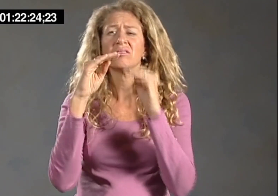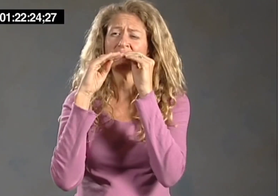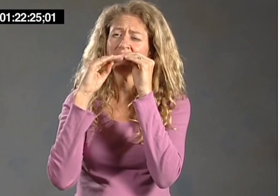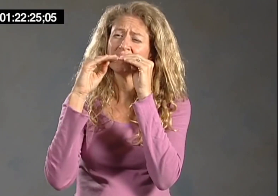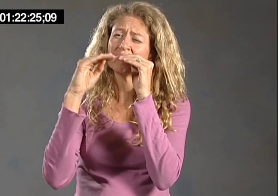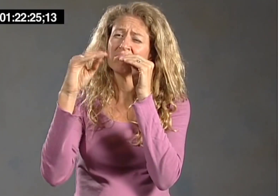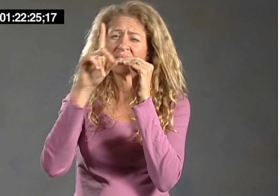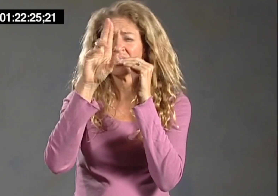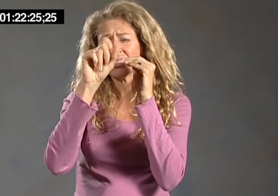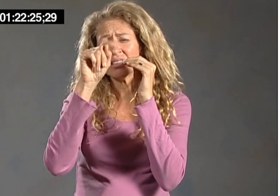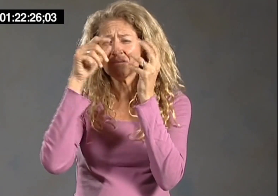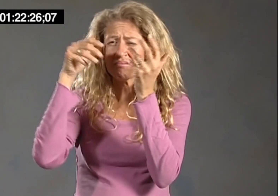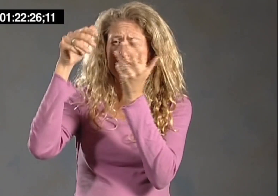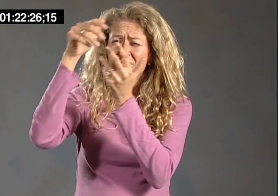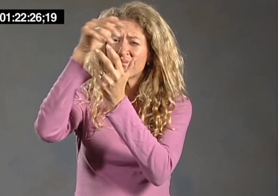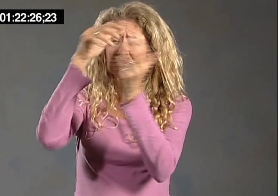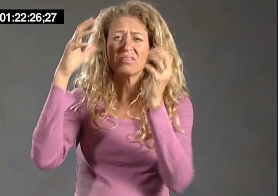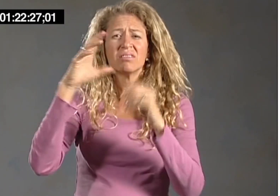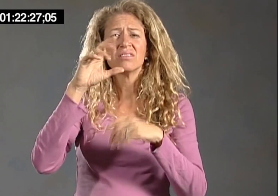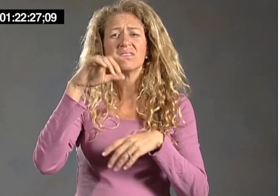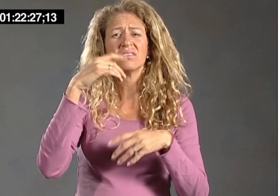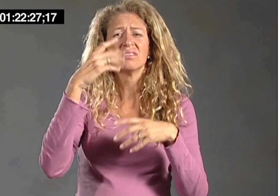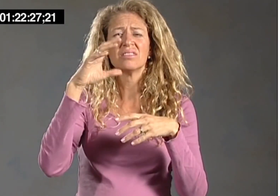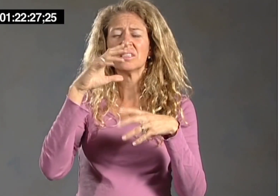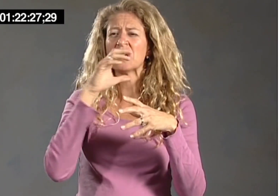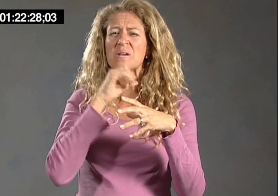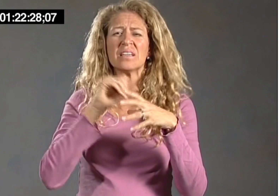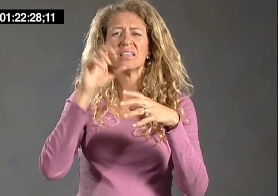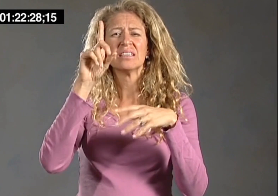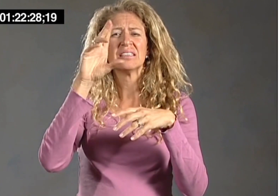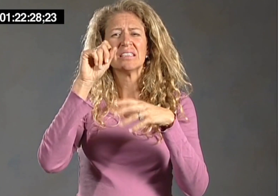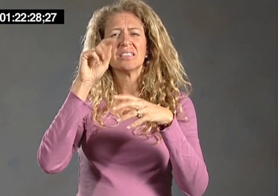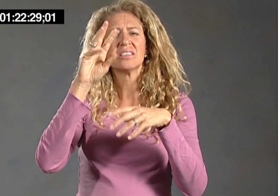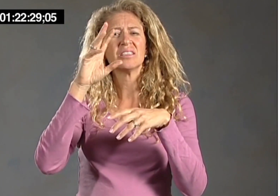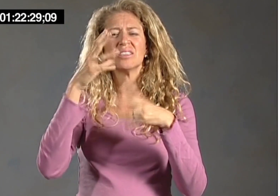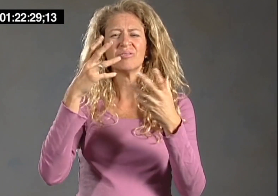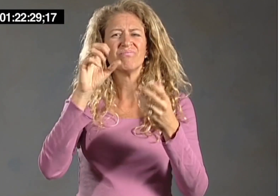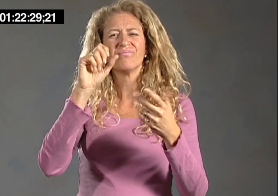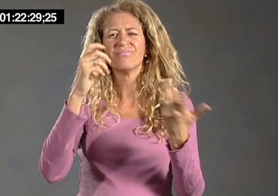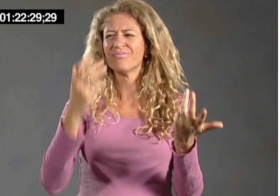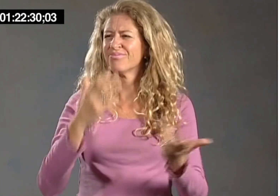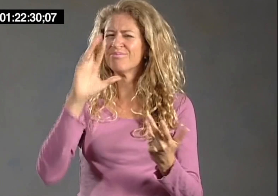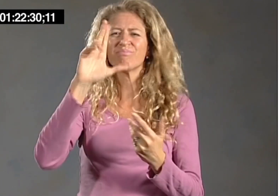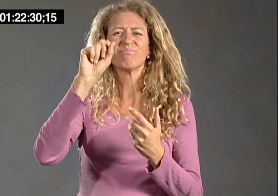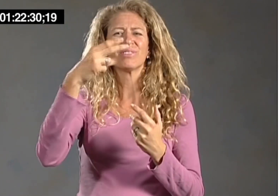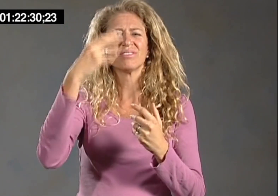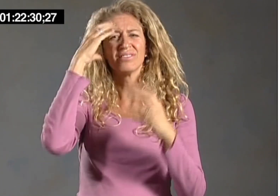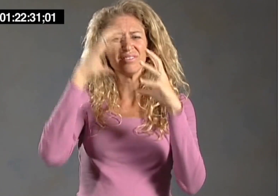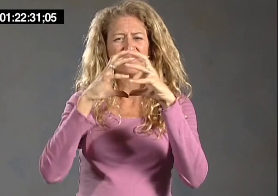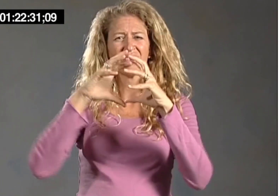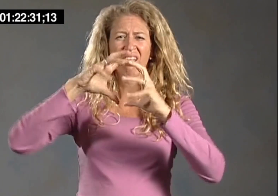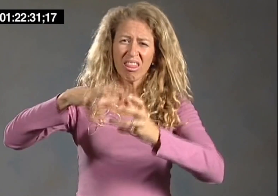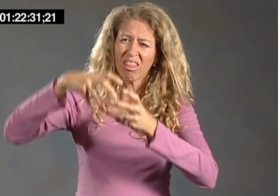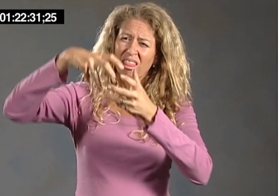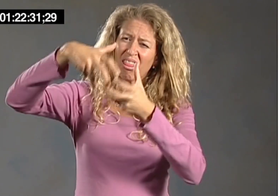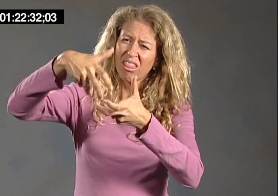and some tumbleweeds rolling, but that is not true. My home's